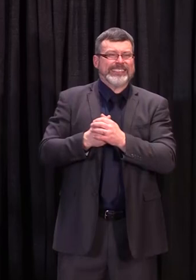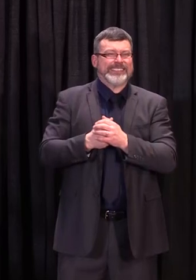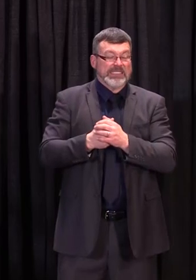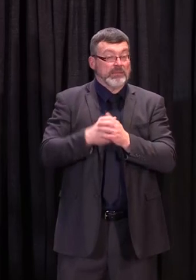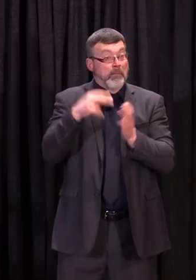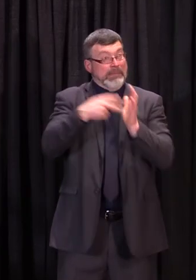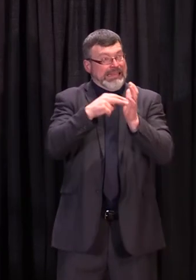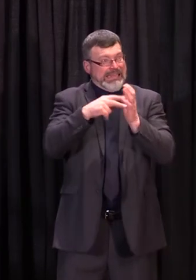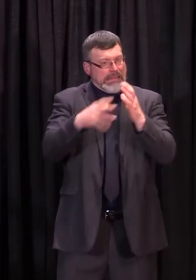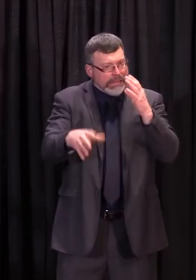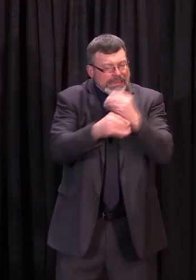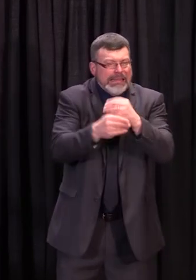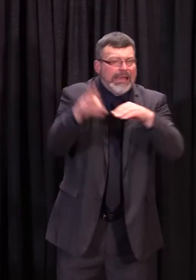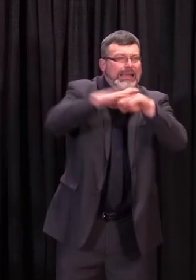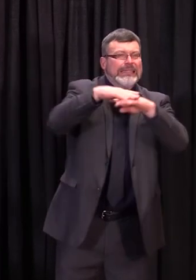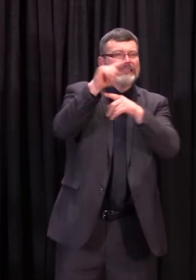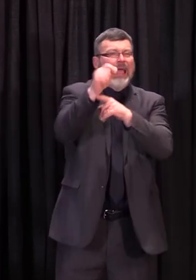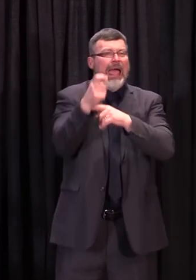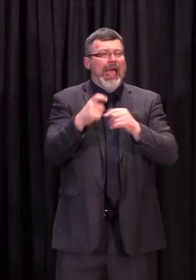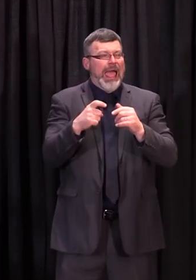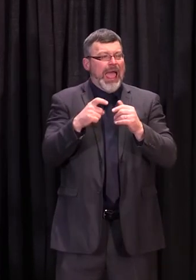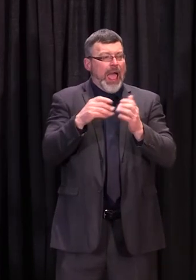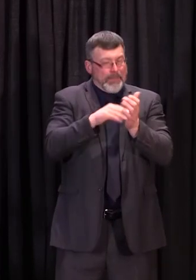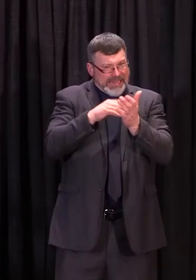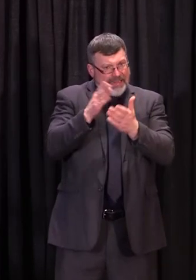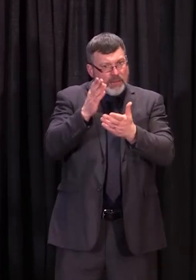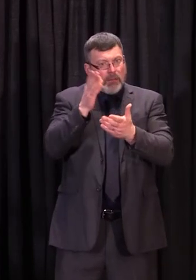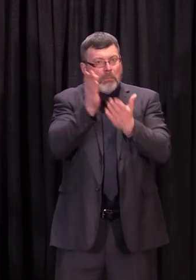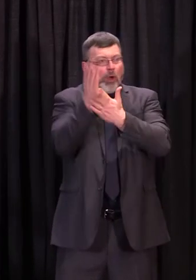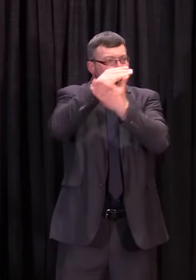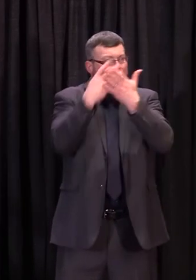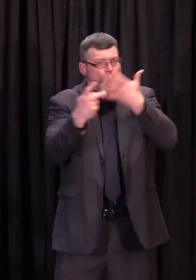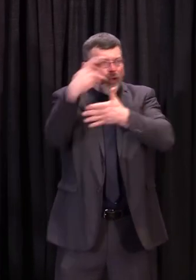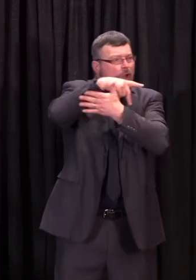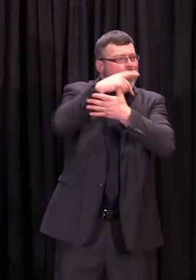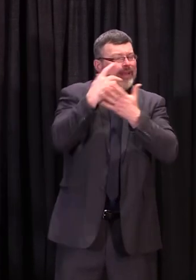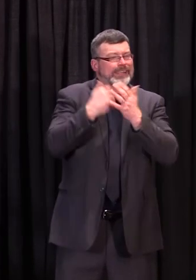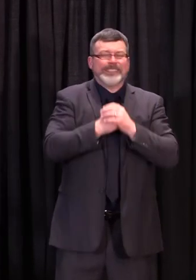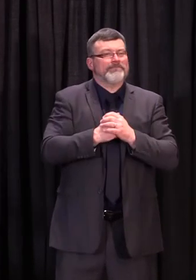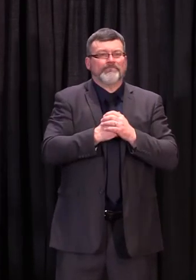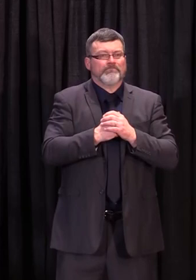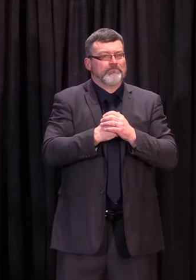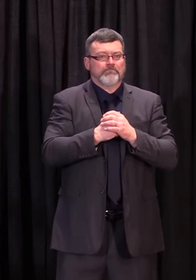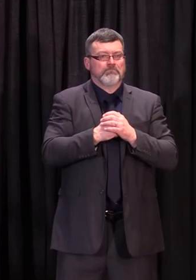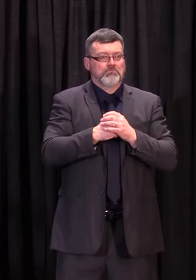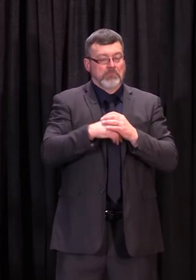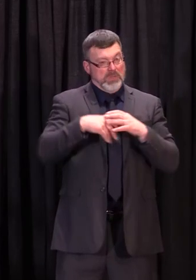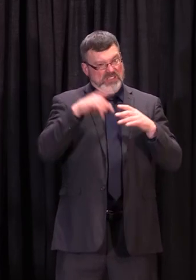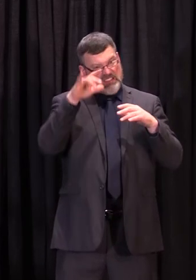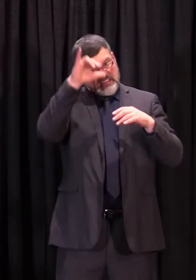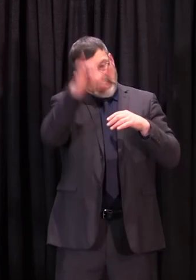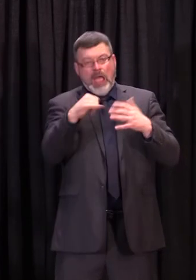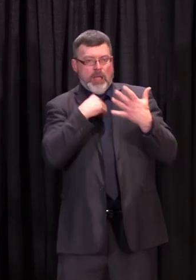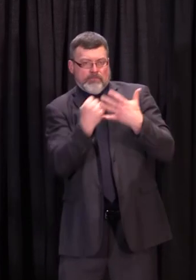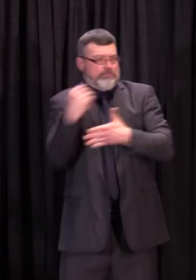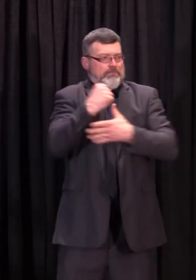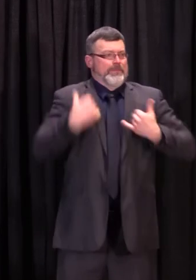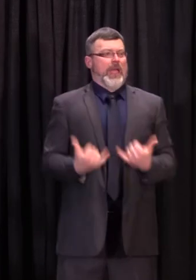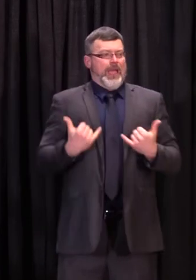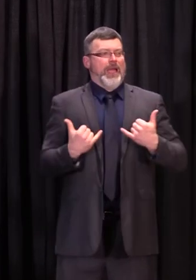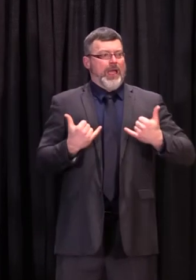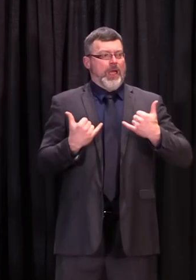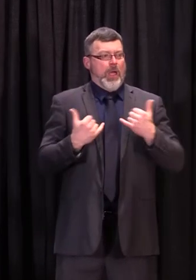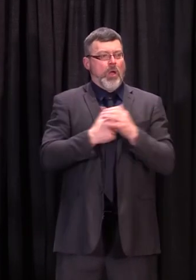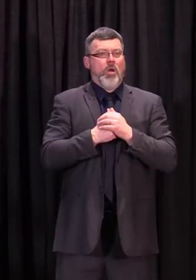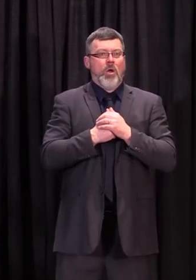But if we make it our top priority this session, we can take full advantage of the opportunity before us to reverse these